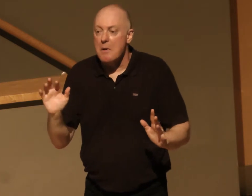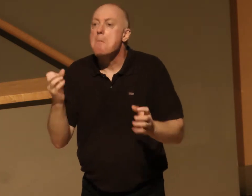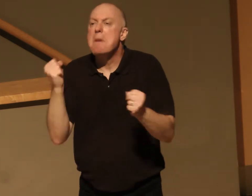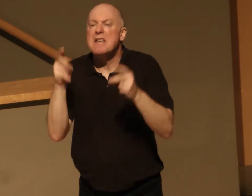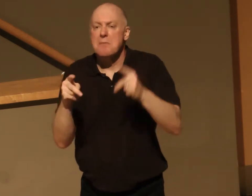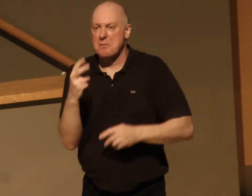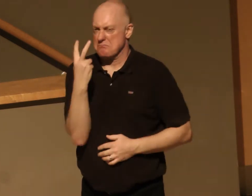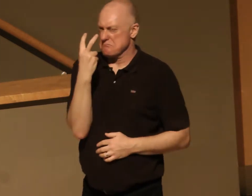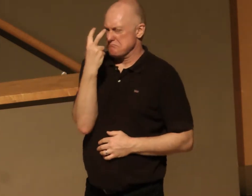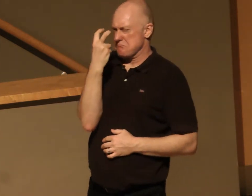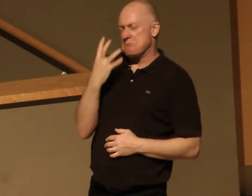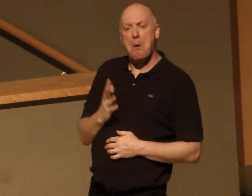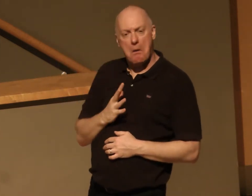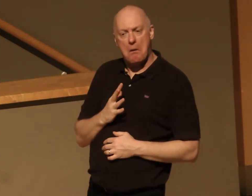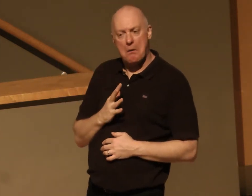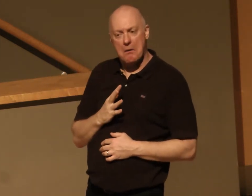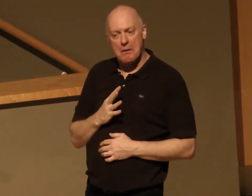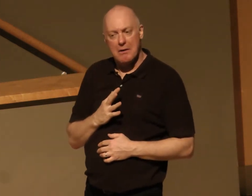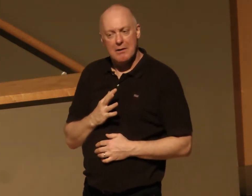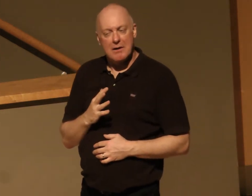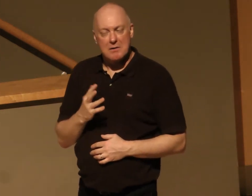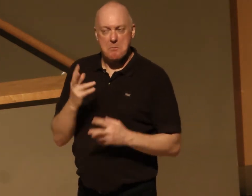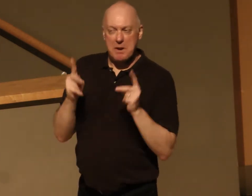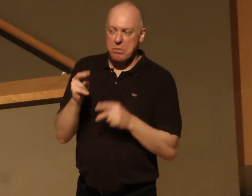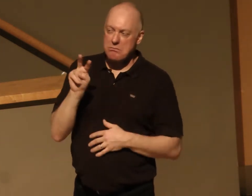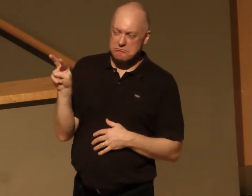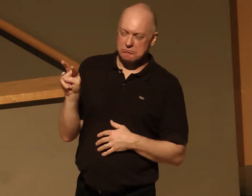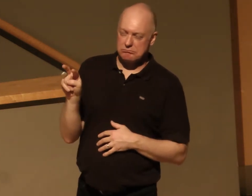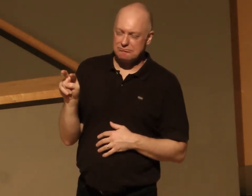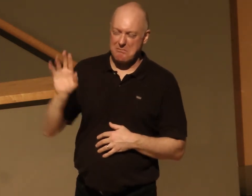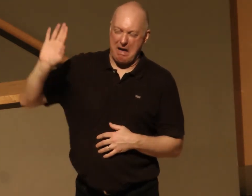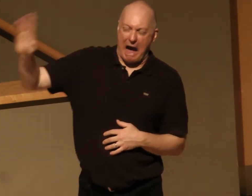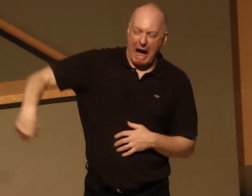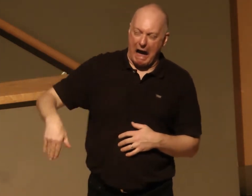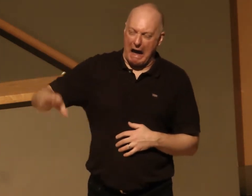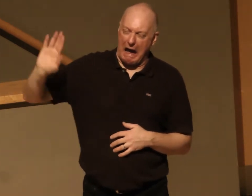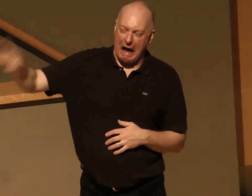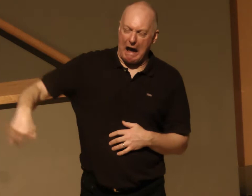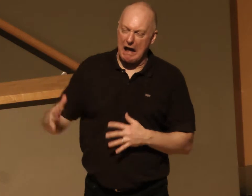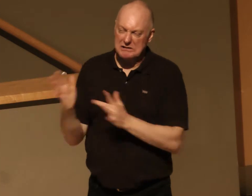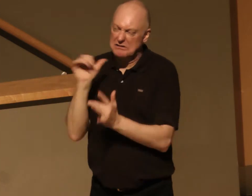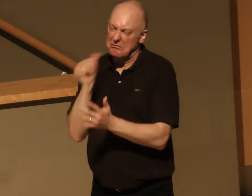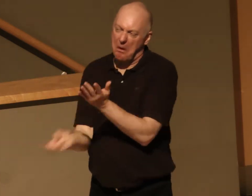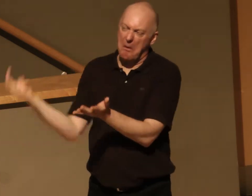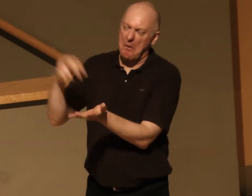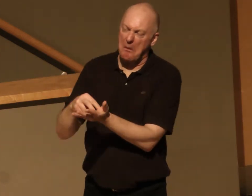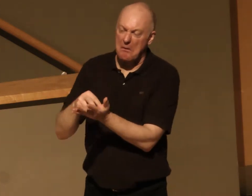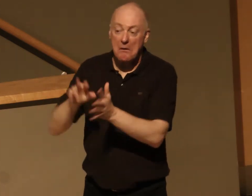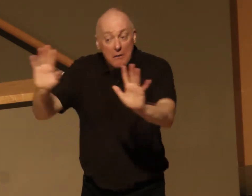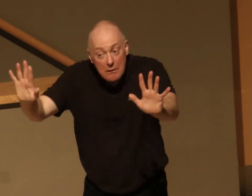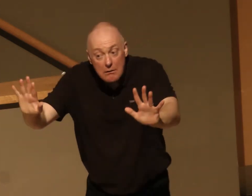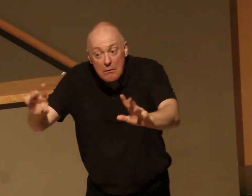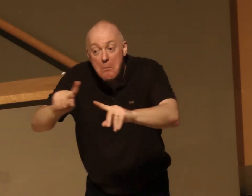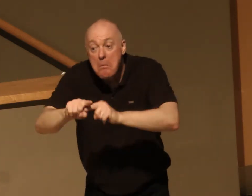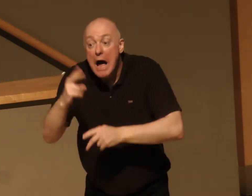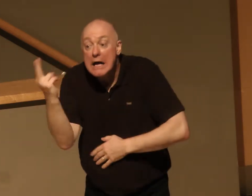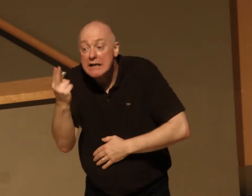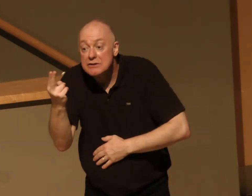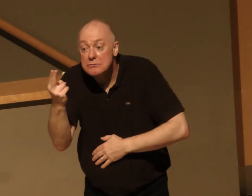have their hearts set on dismissing it, historical evidence is very good